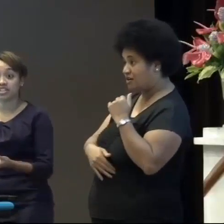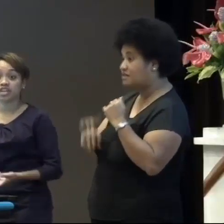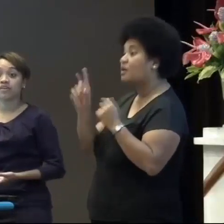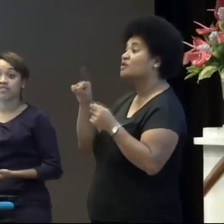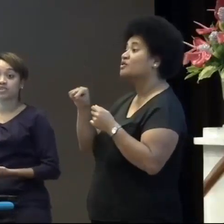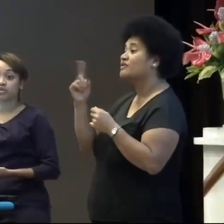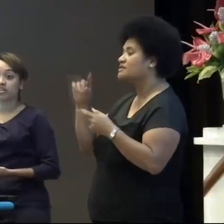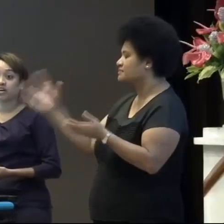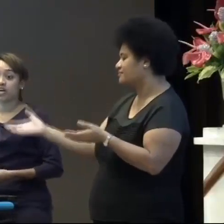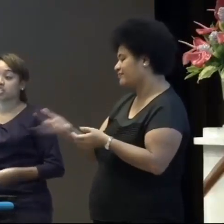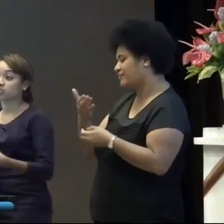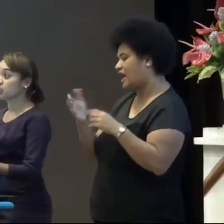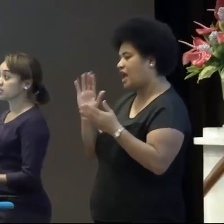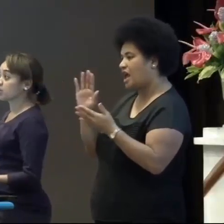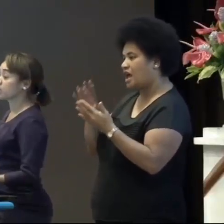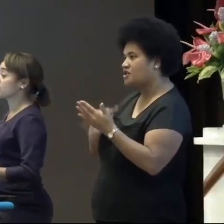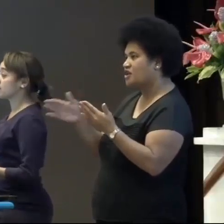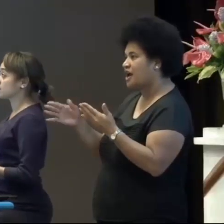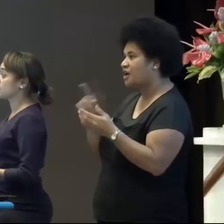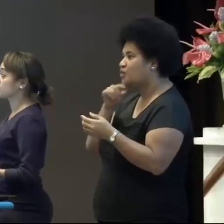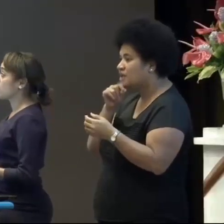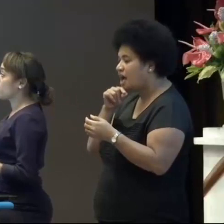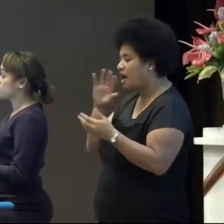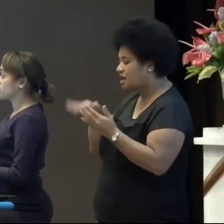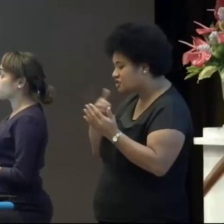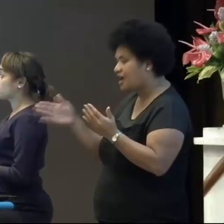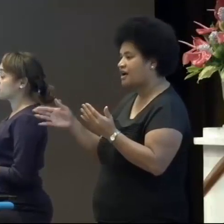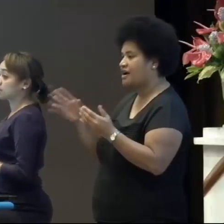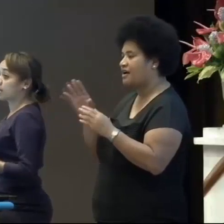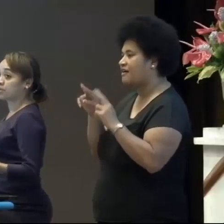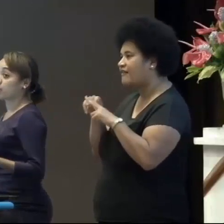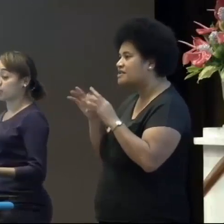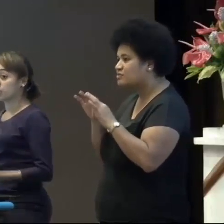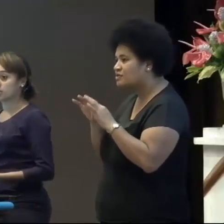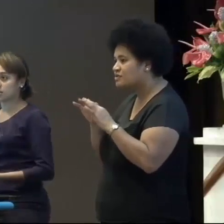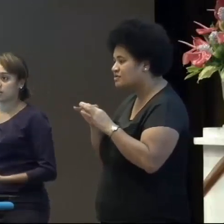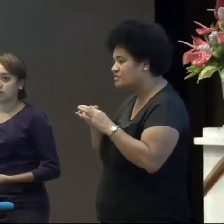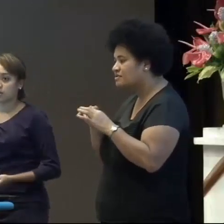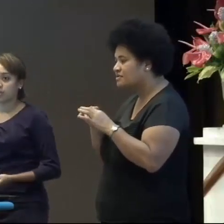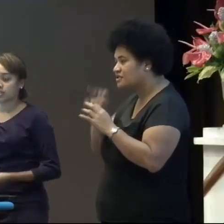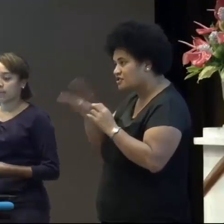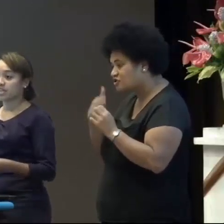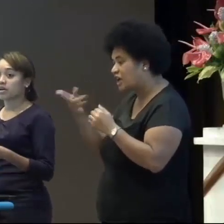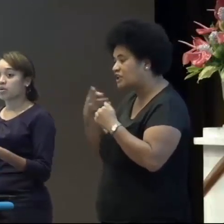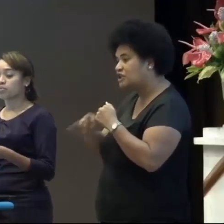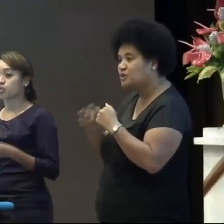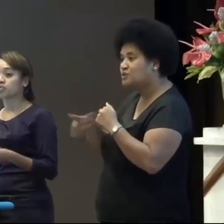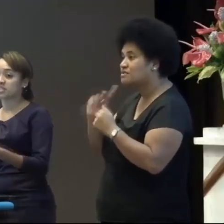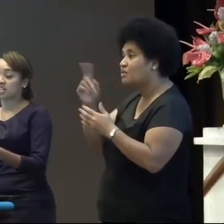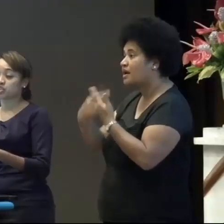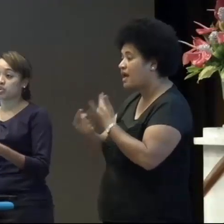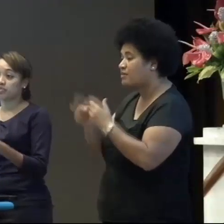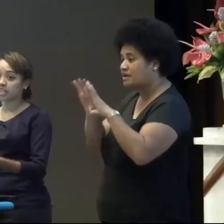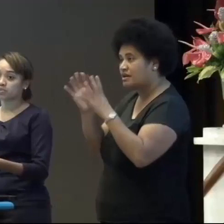is I check my Facebook. I check Twitter, what is the latest things, what are some of the latest things that's happening around the world, or what's happening in our